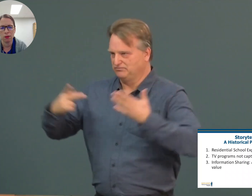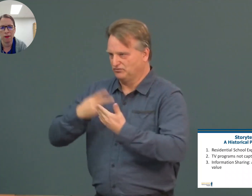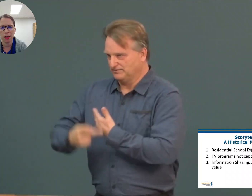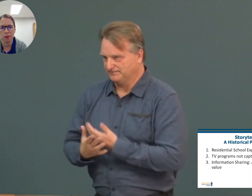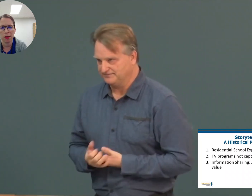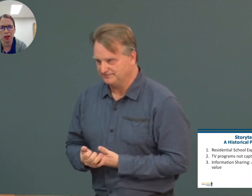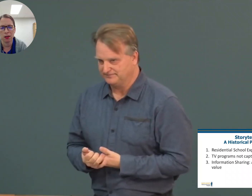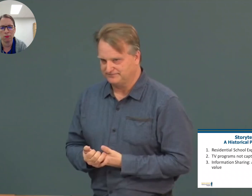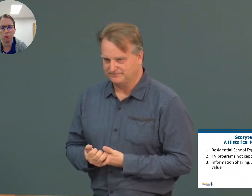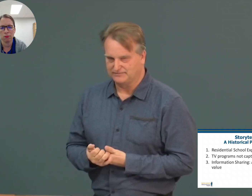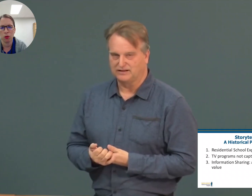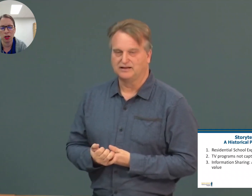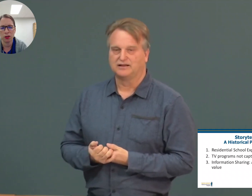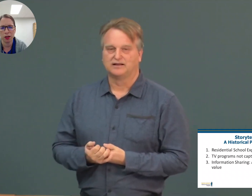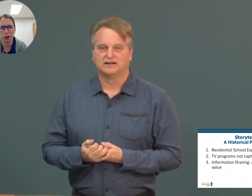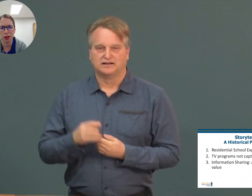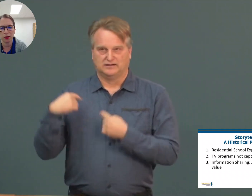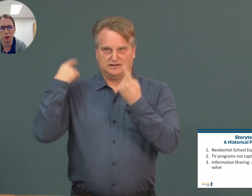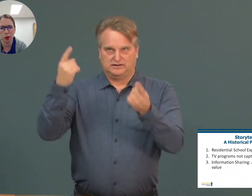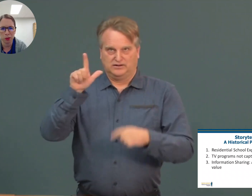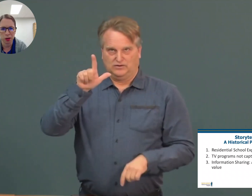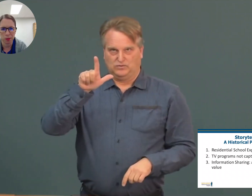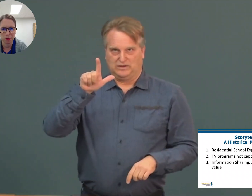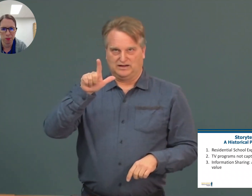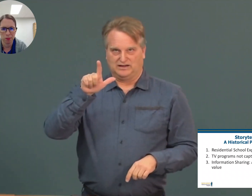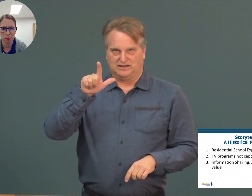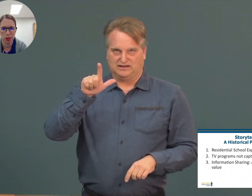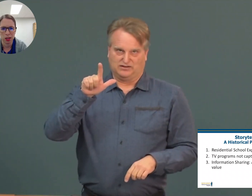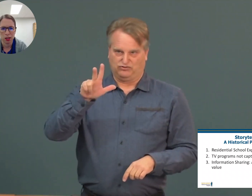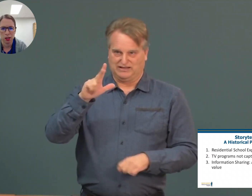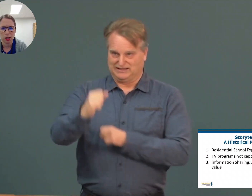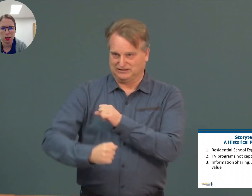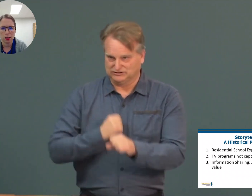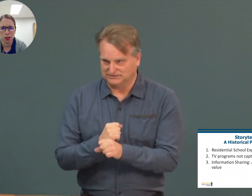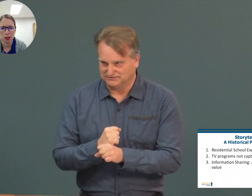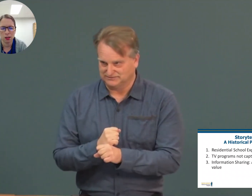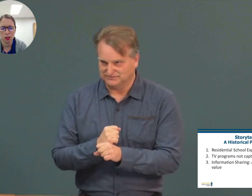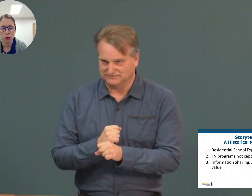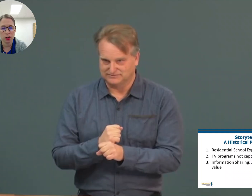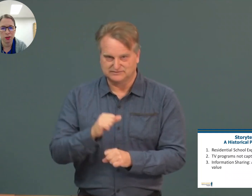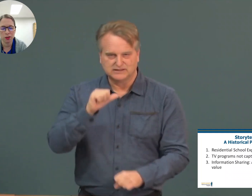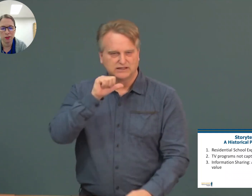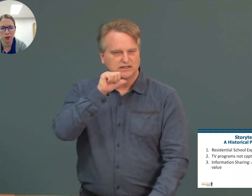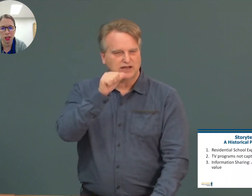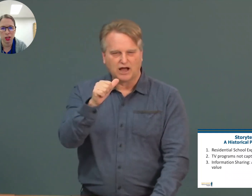I've had maybe 100 deaf kids go through my program. And since in 23 years of teaching,